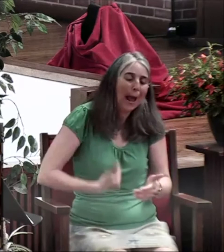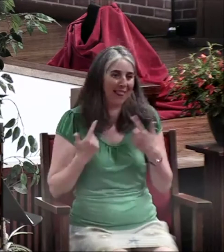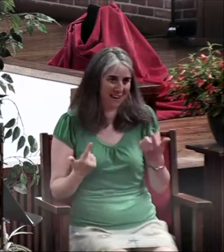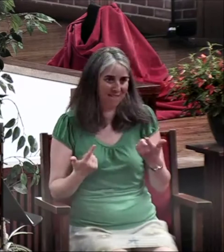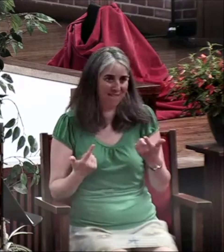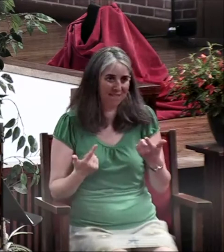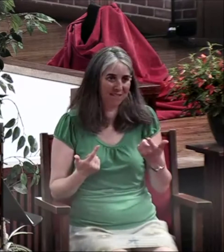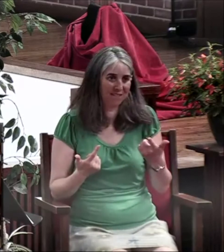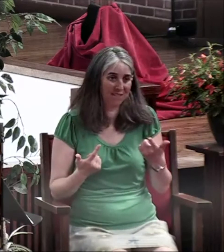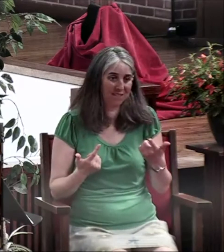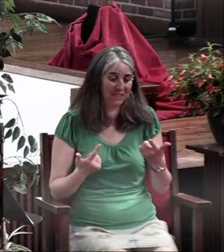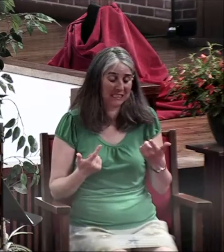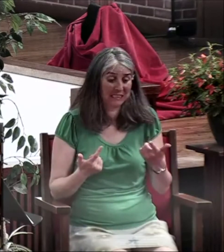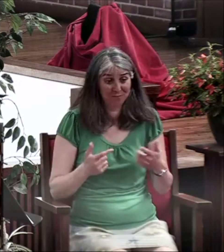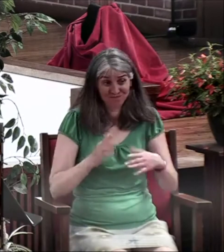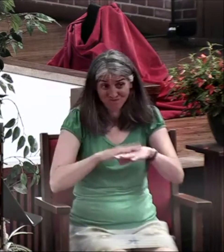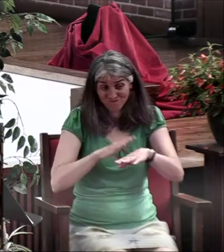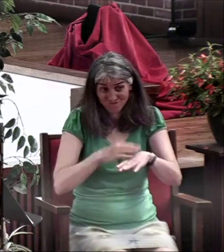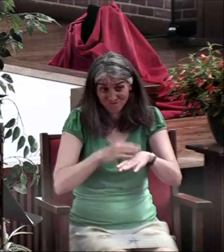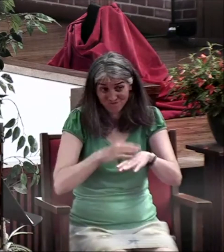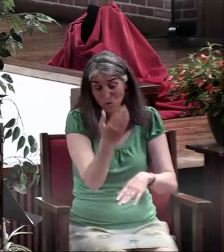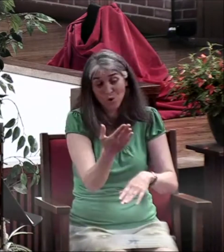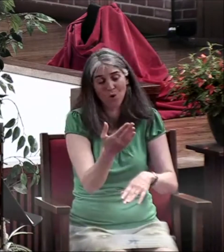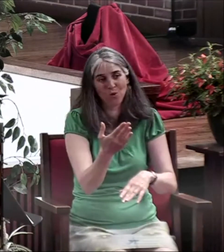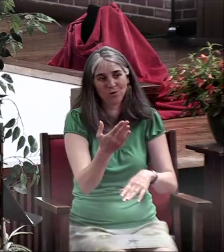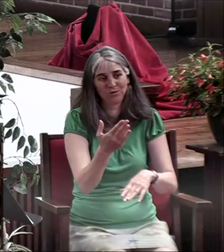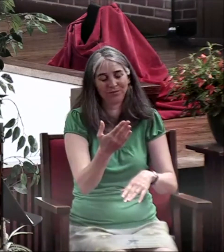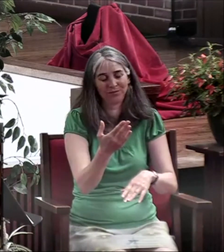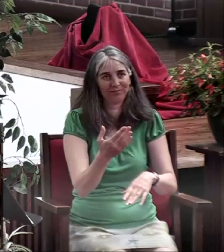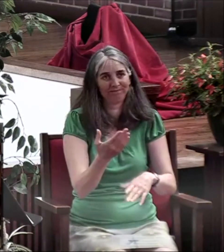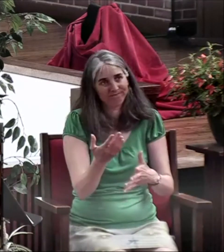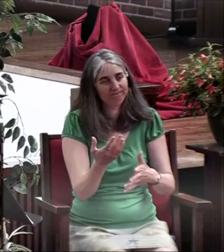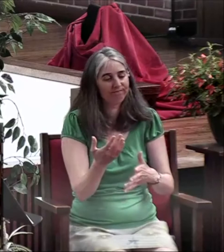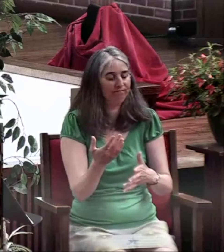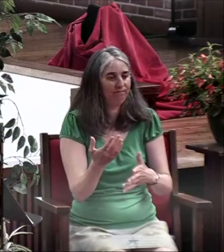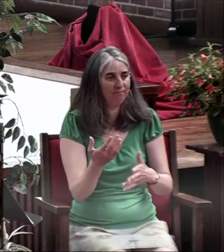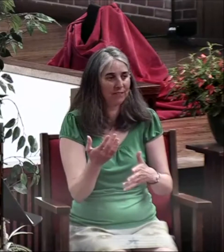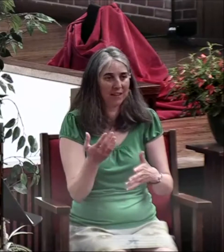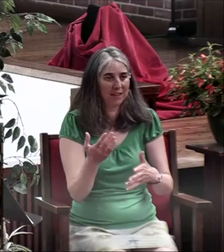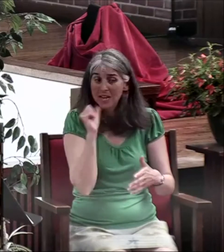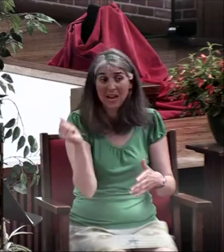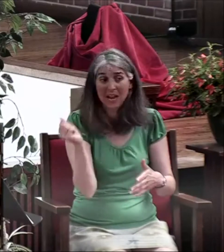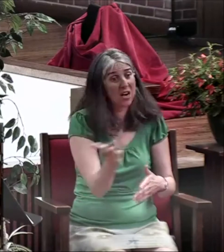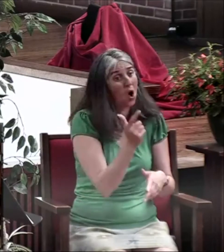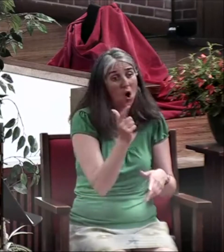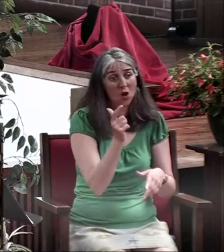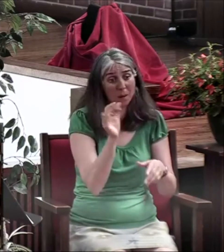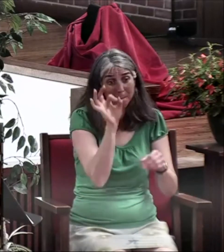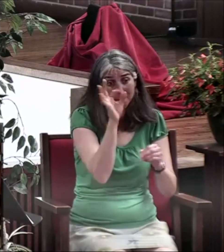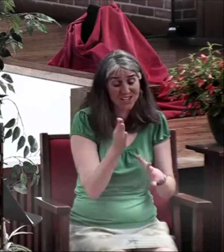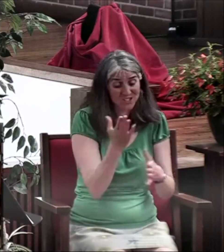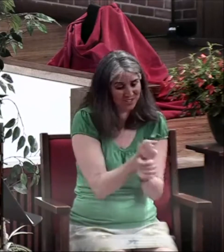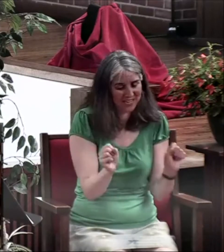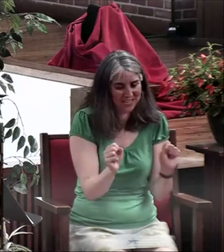of our toes, including my own. And I wish I could say that every pastor will be saved, but we aren't. We can